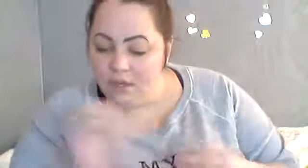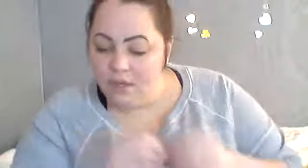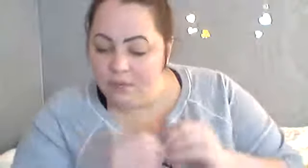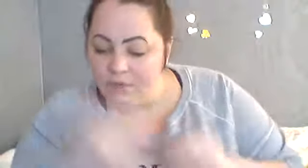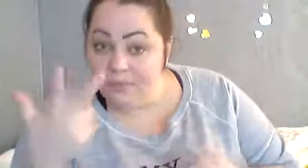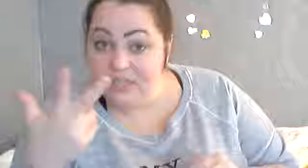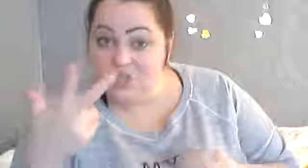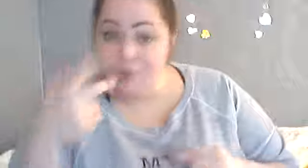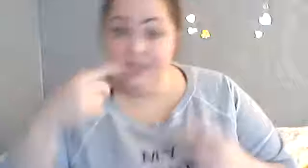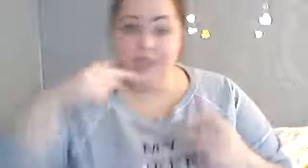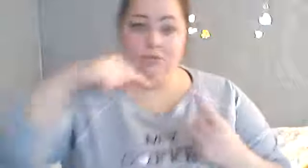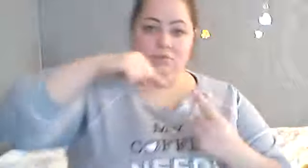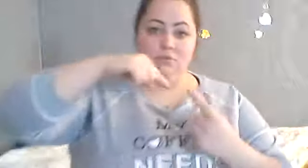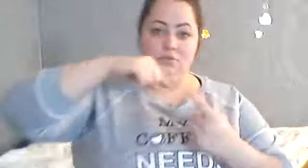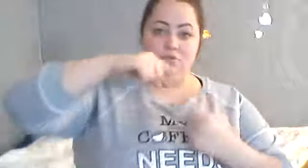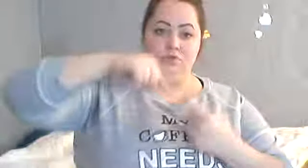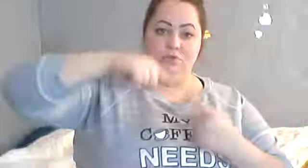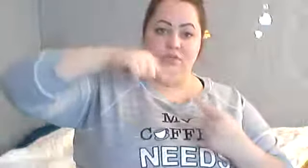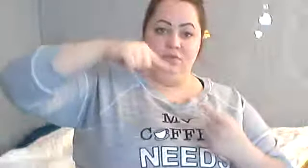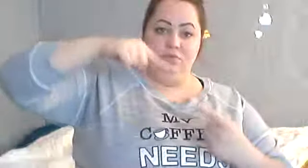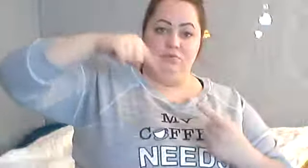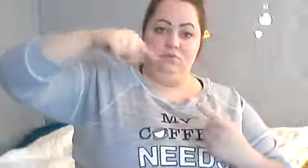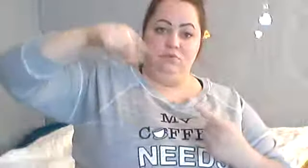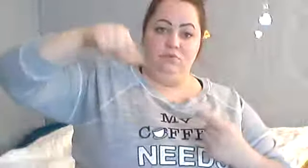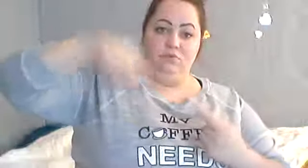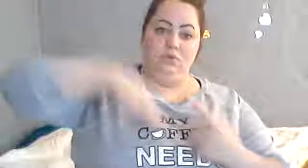Number 3 is tornado. Tornado.